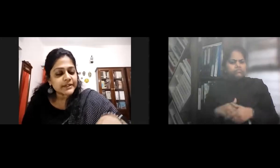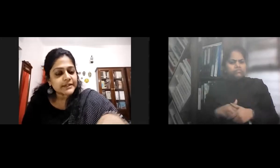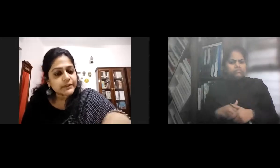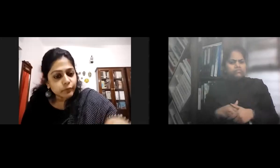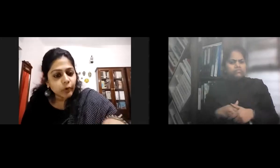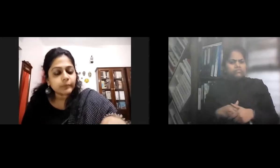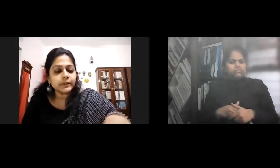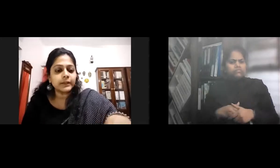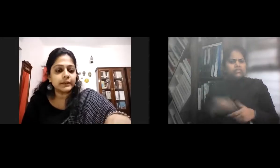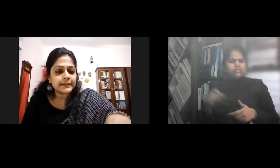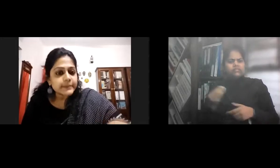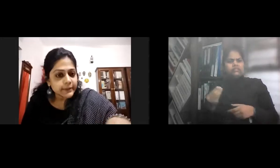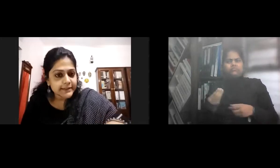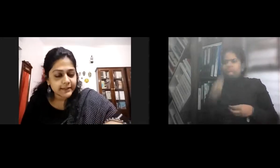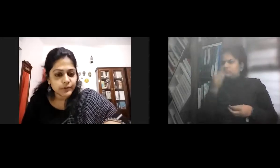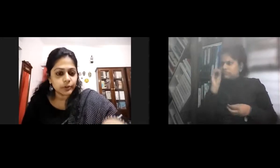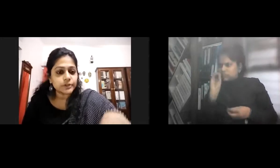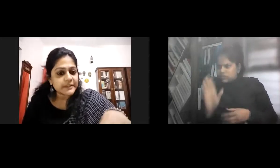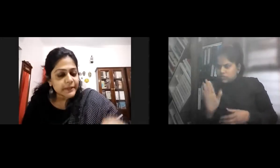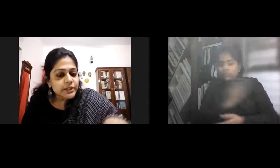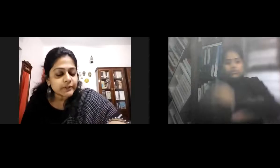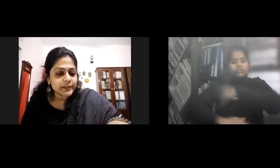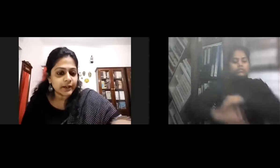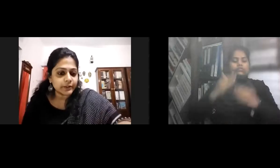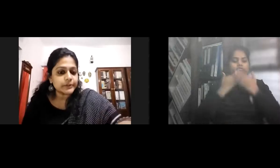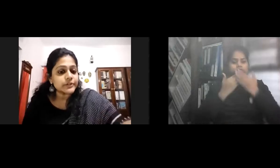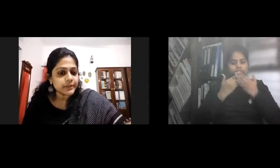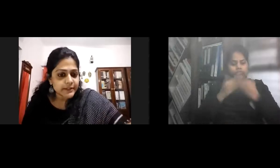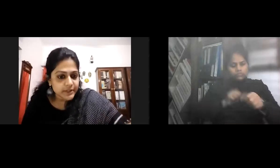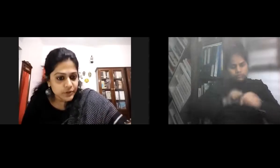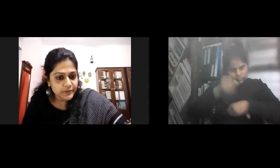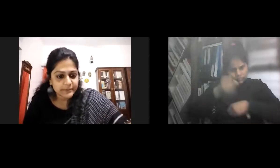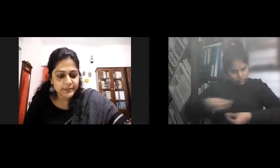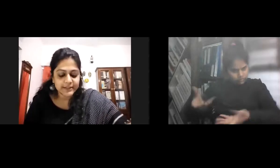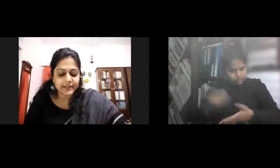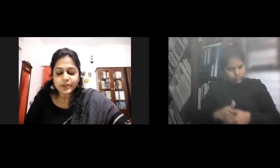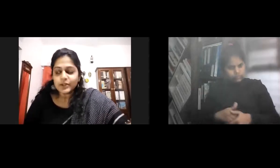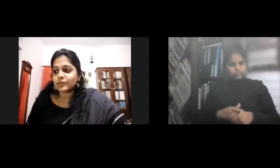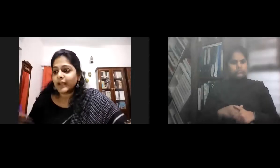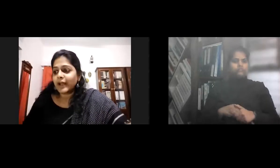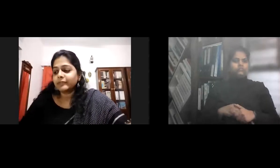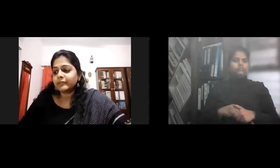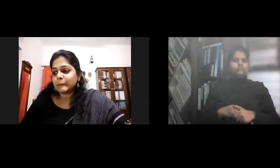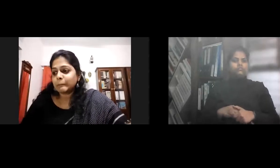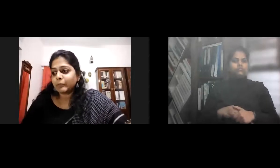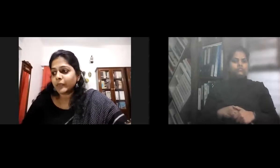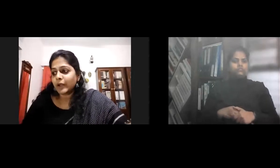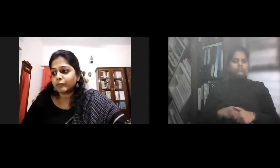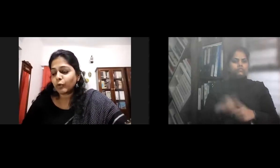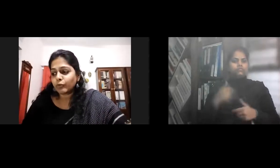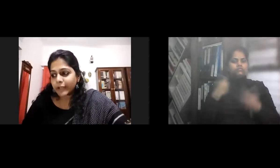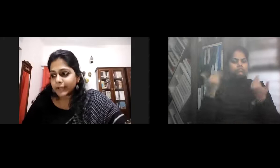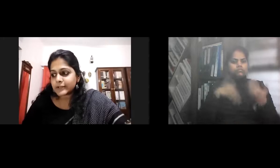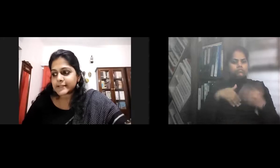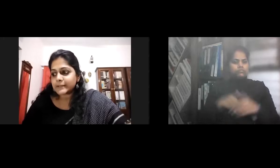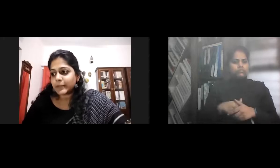in some senses informed disability studies scholarship, especially with regard to literary representation of disability. So we have